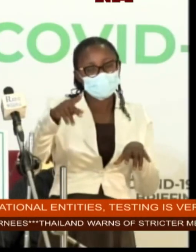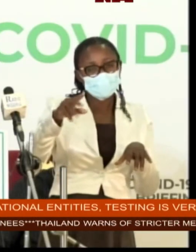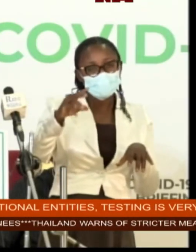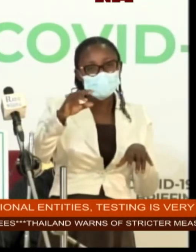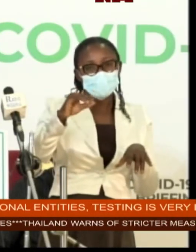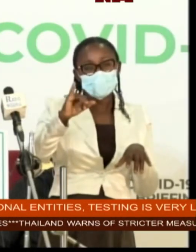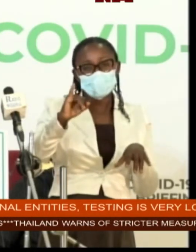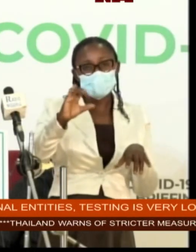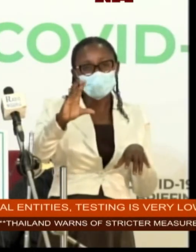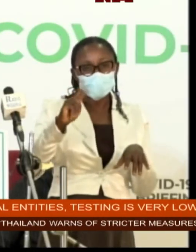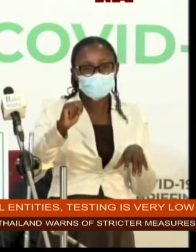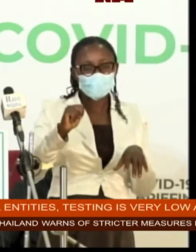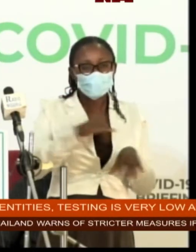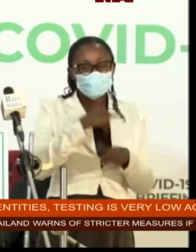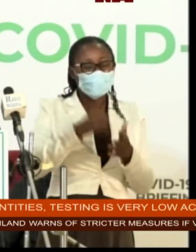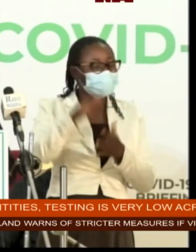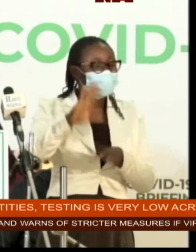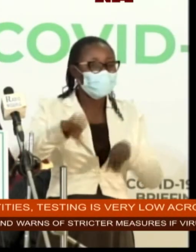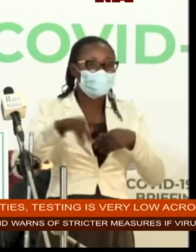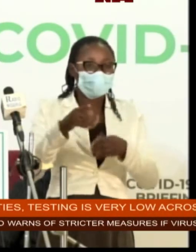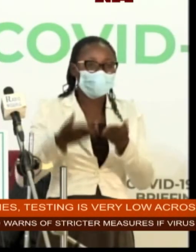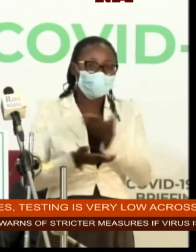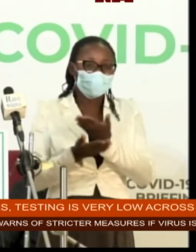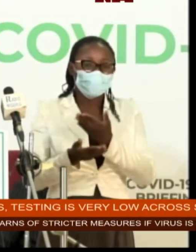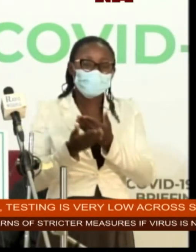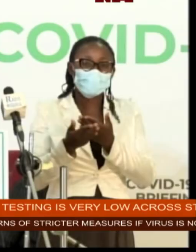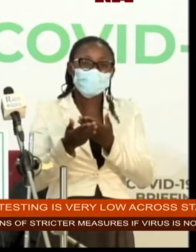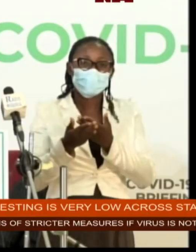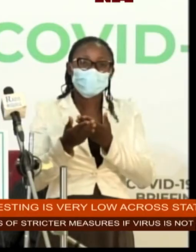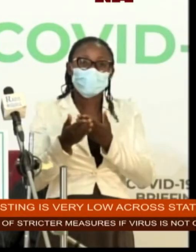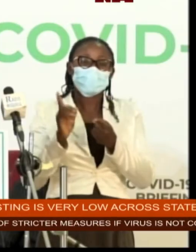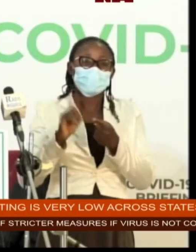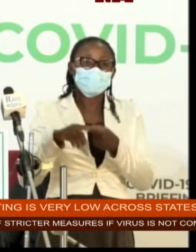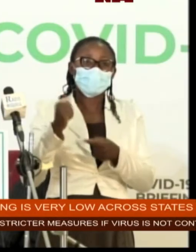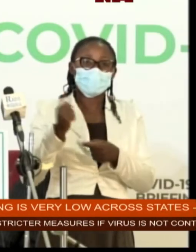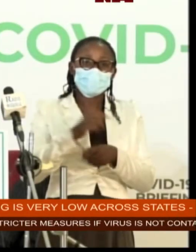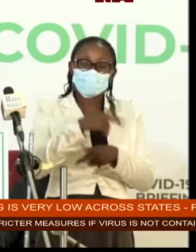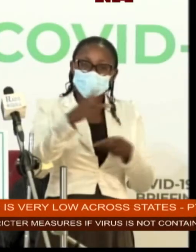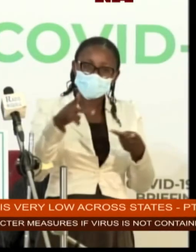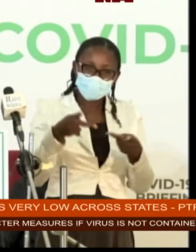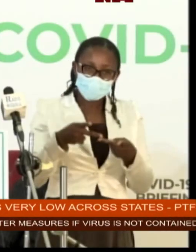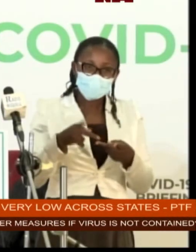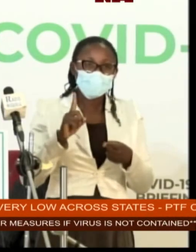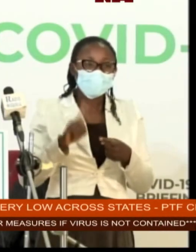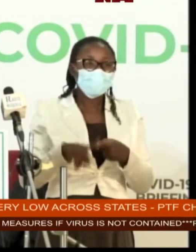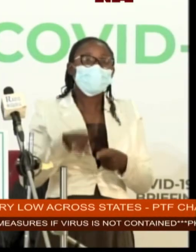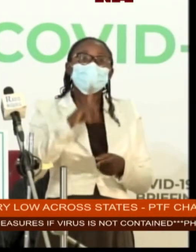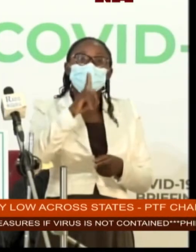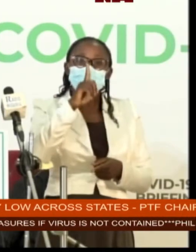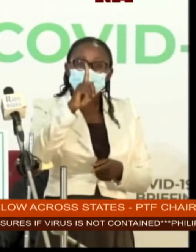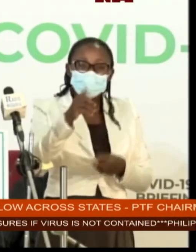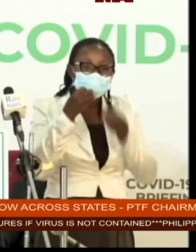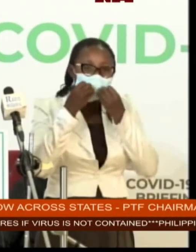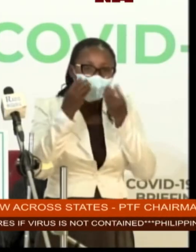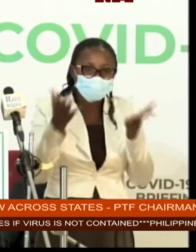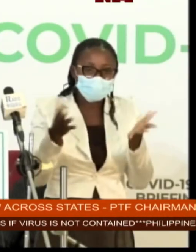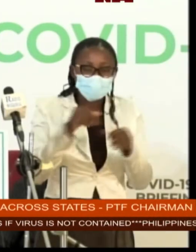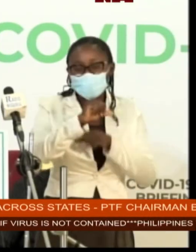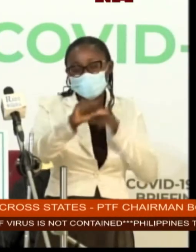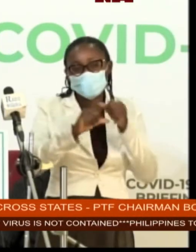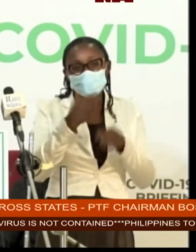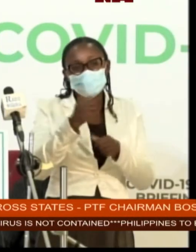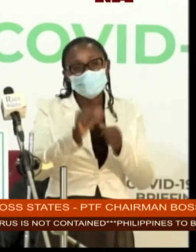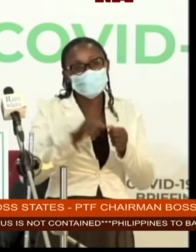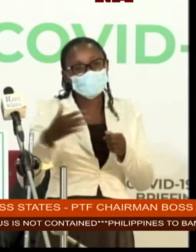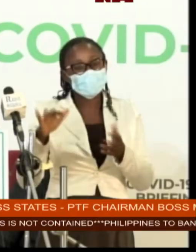E-P-I-W-I-N, it will give you access to a site with all credible information about